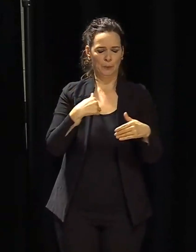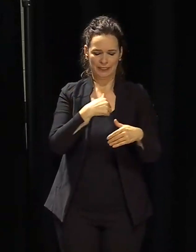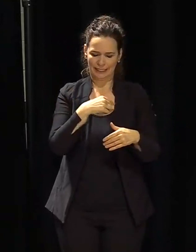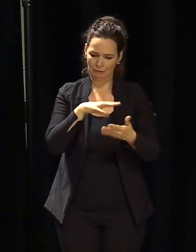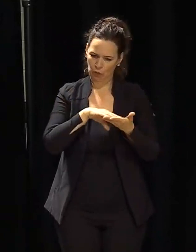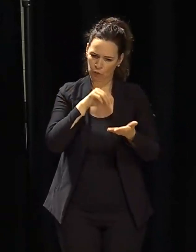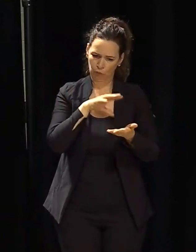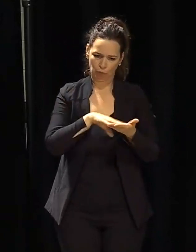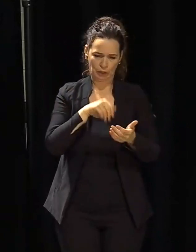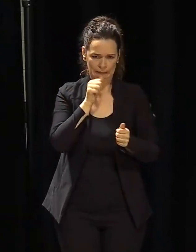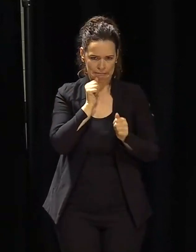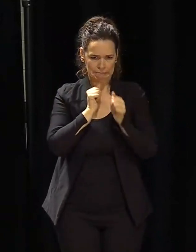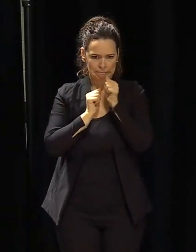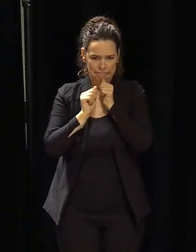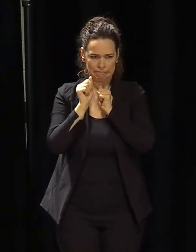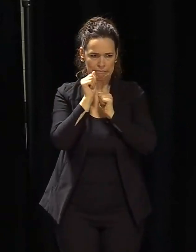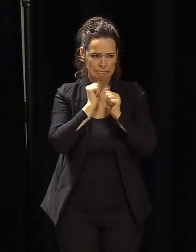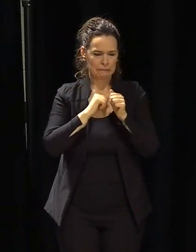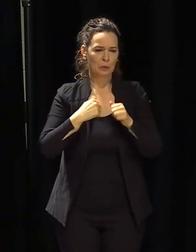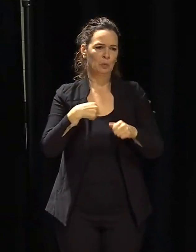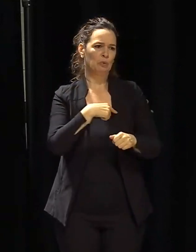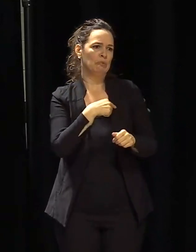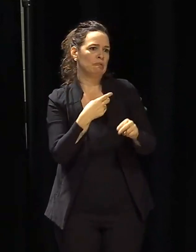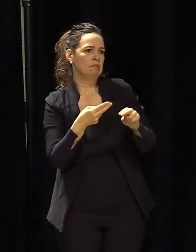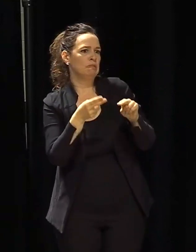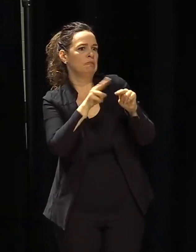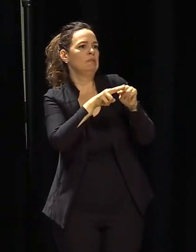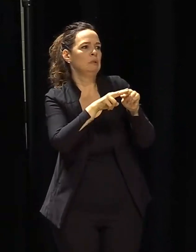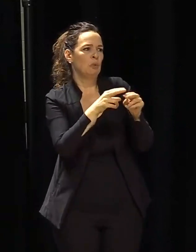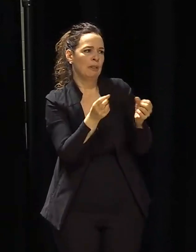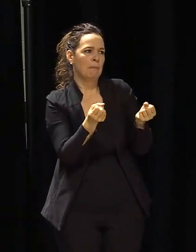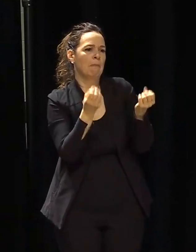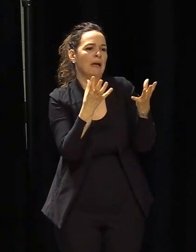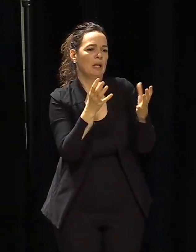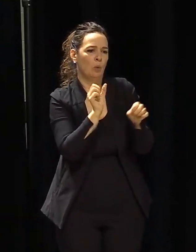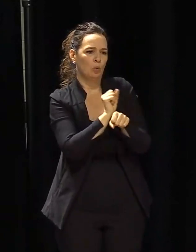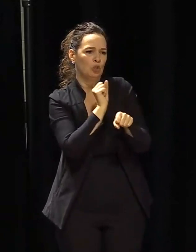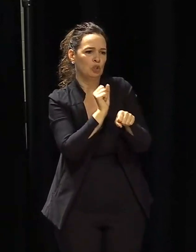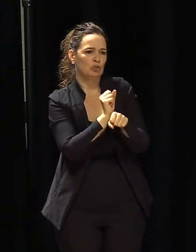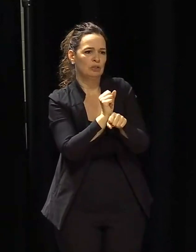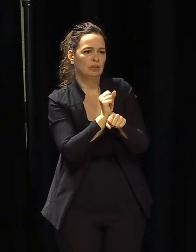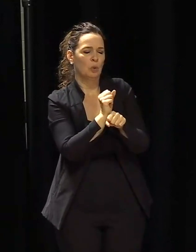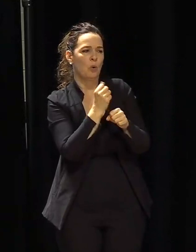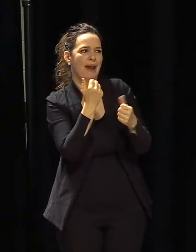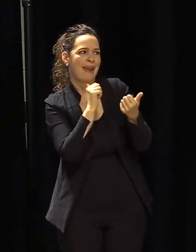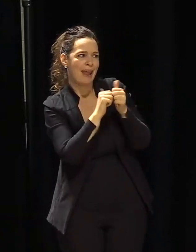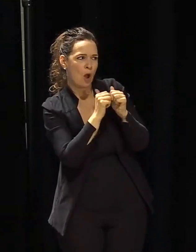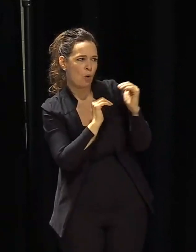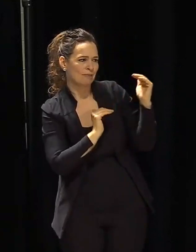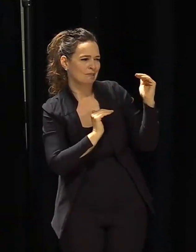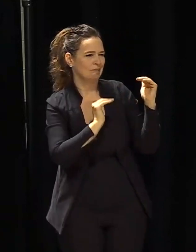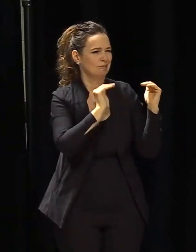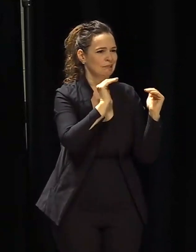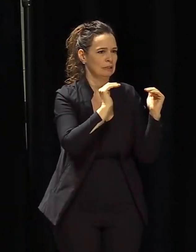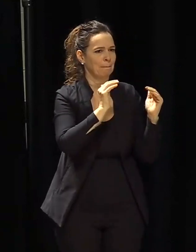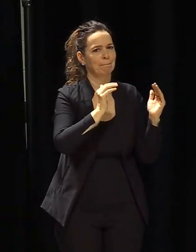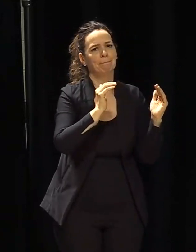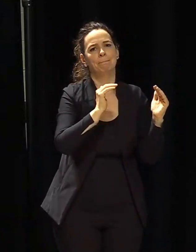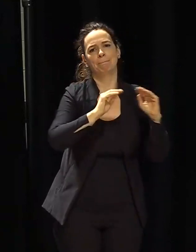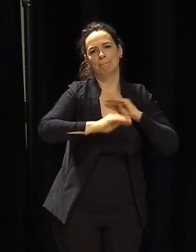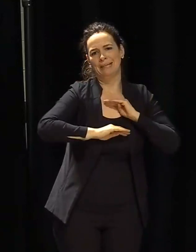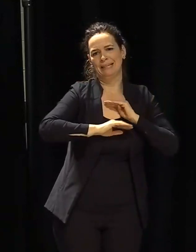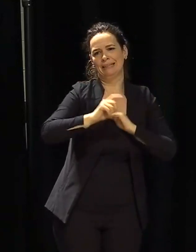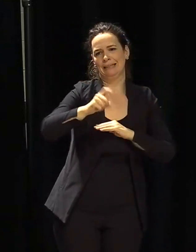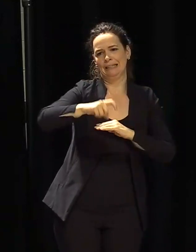we're doing, we think we'll be able to meet the 300 level caseload within that 24,